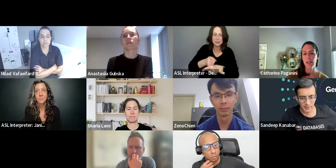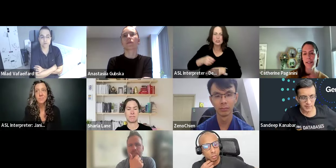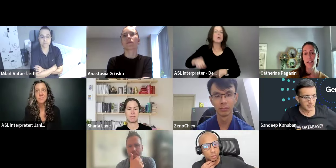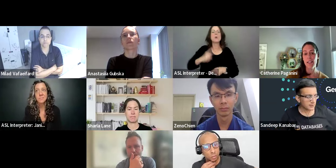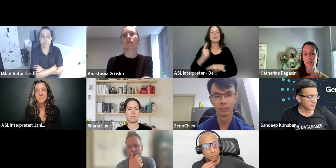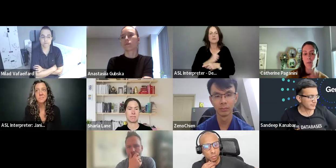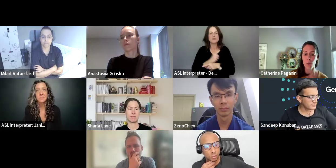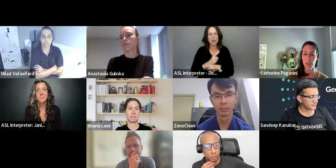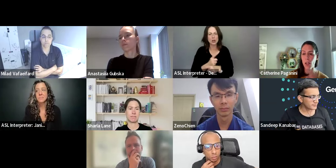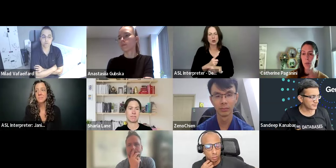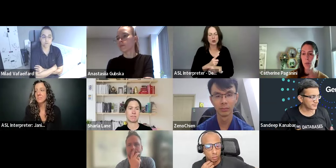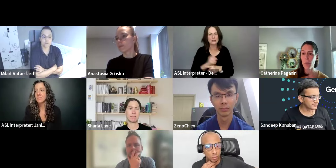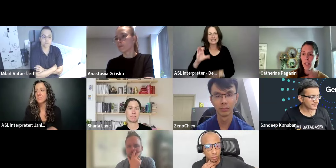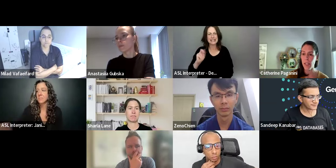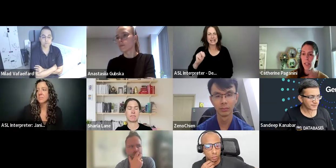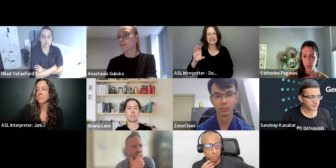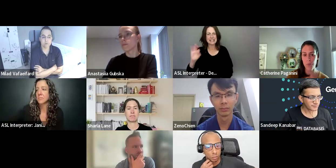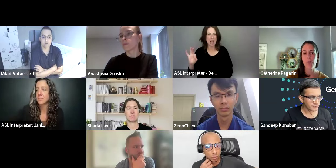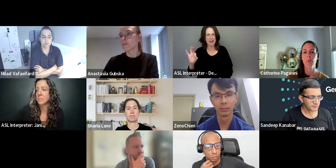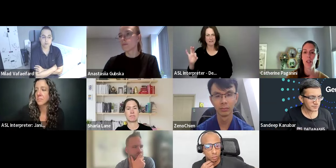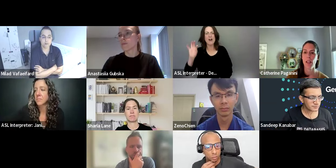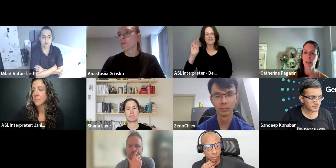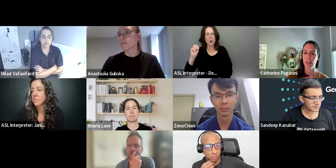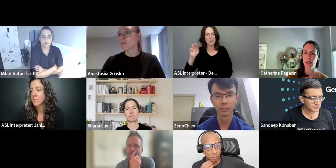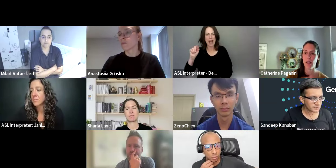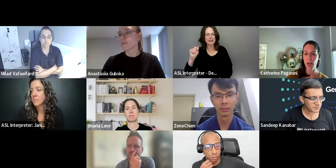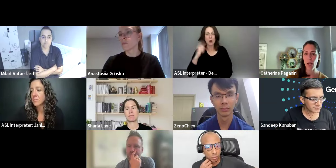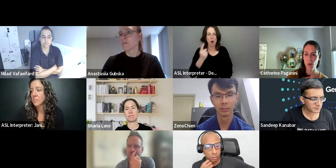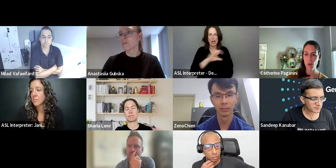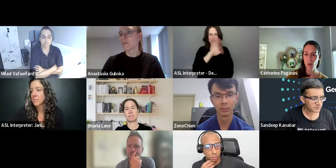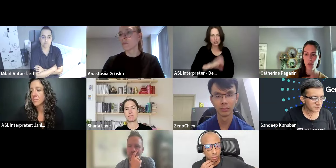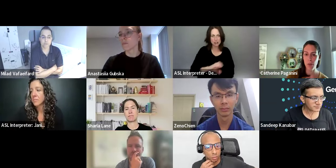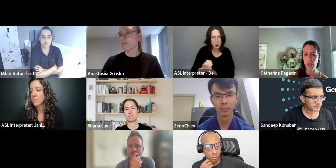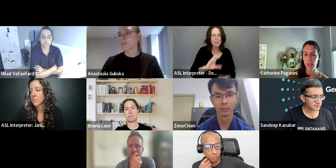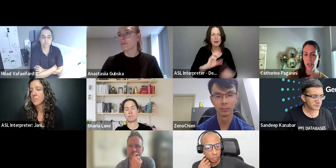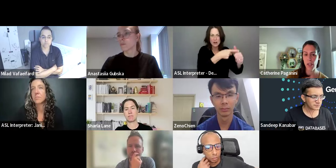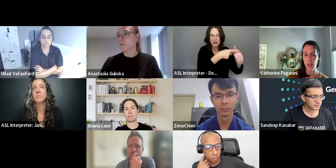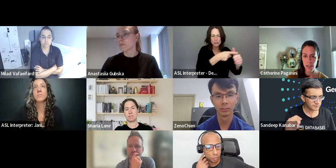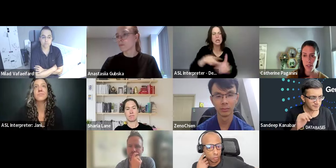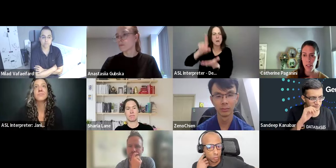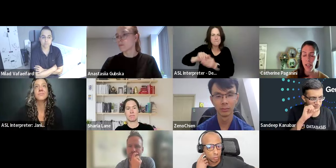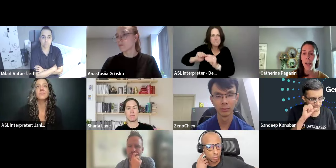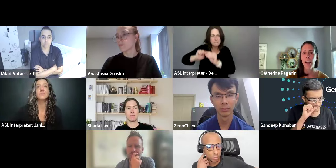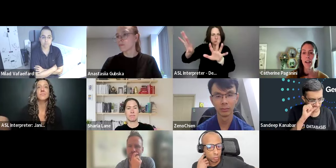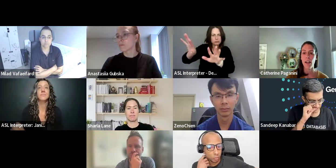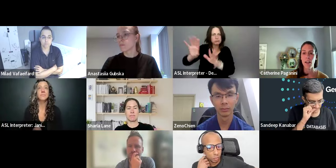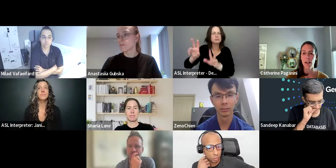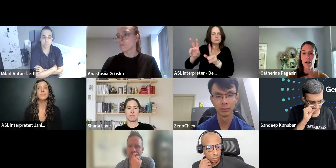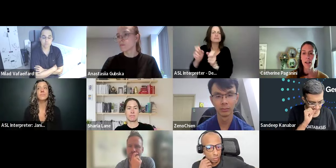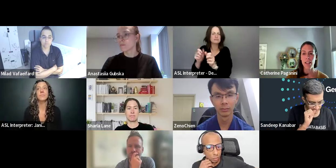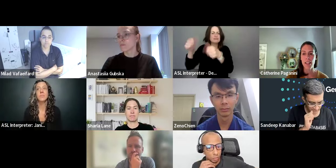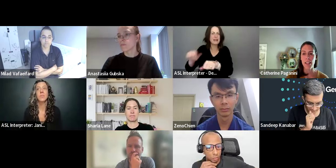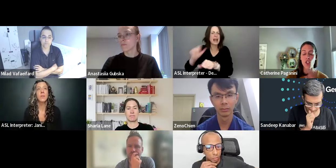regular CNCF format. All meetings are on Zoom, and then they're published so people can watch them on demand.